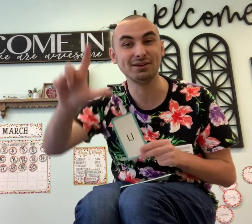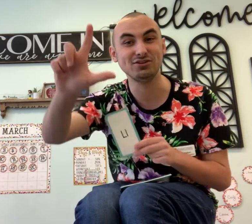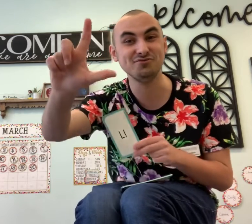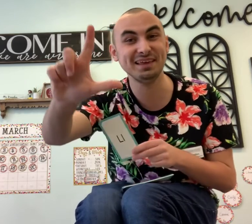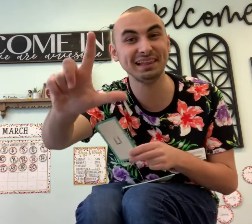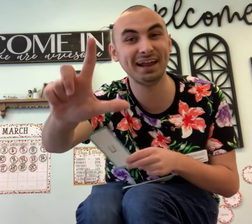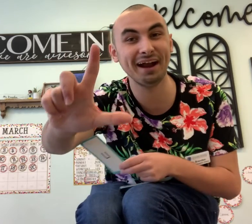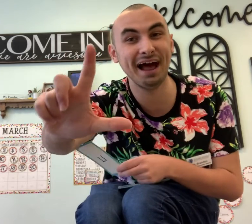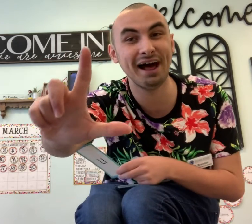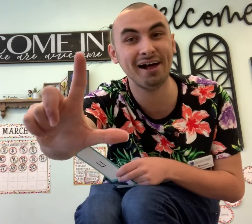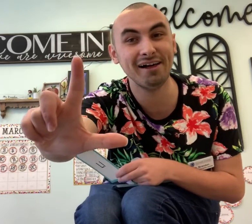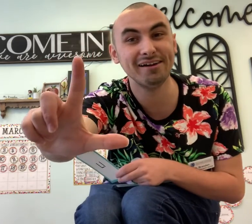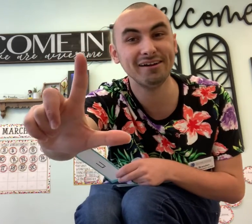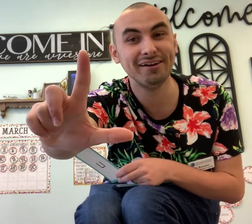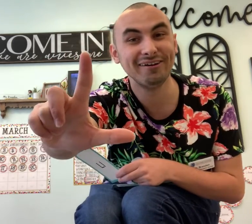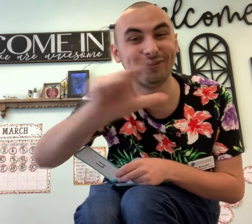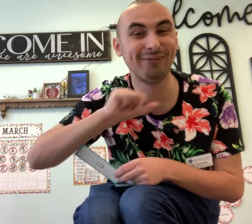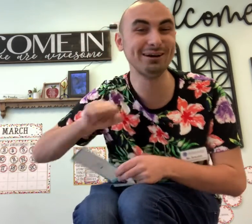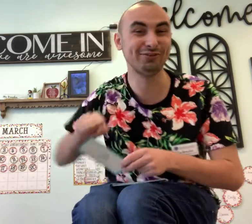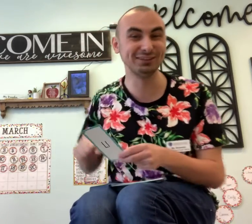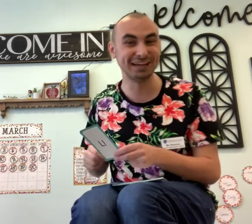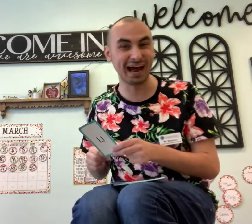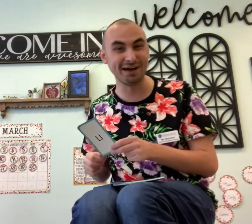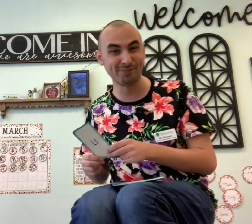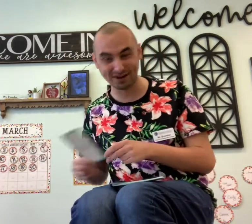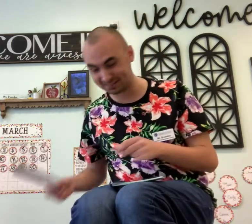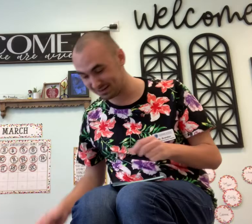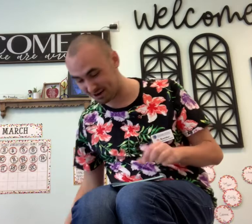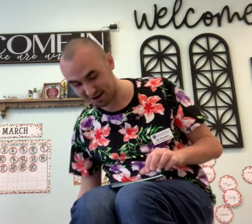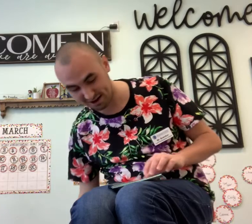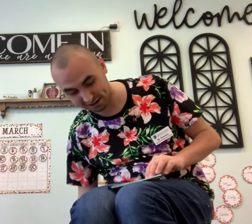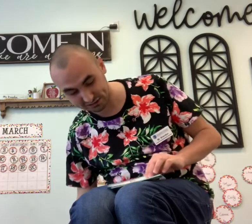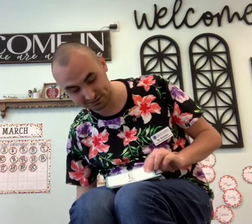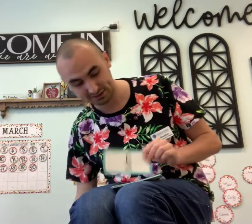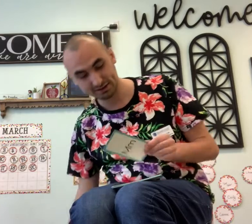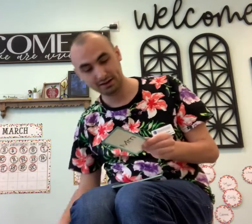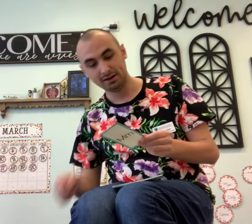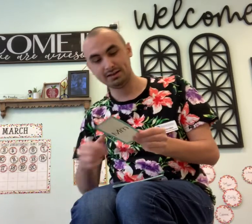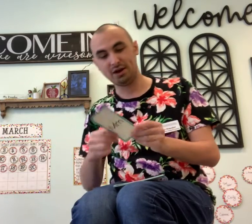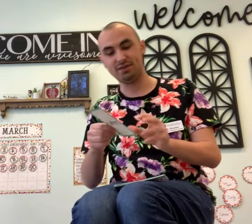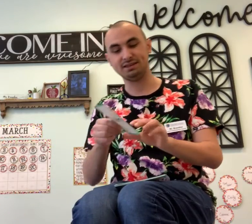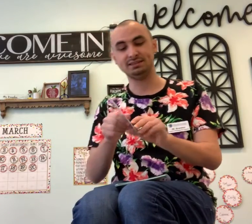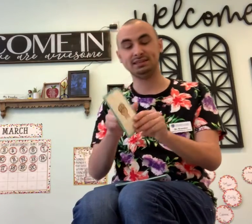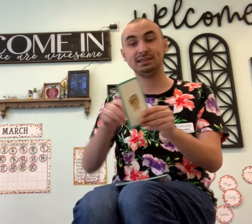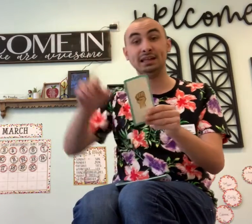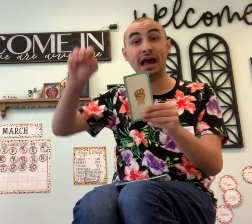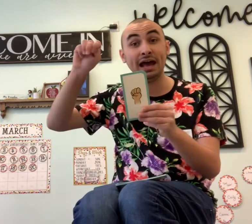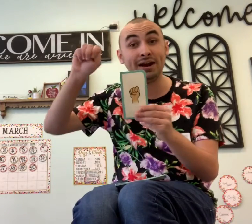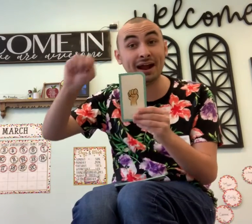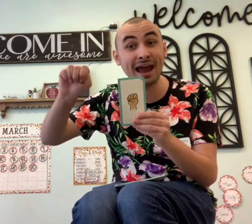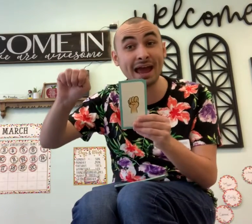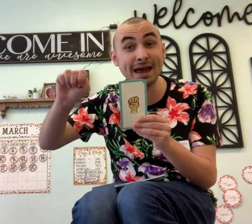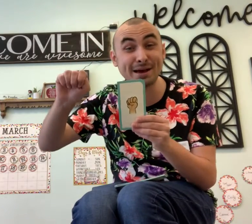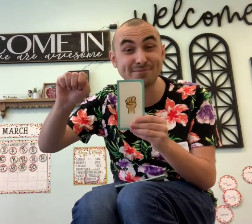Can you make the letter L? Wonderful job boys and girls. Now this is the letter M.